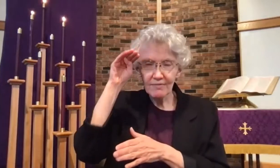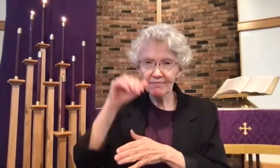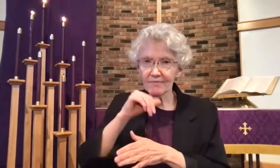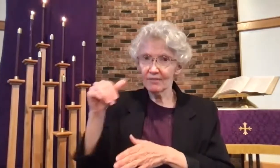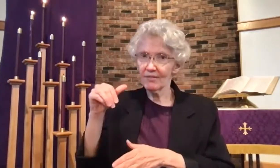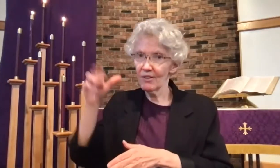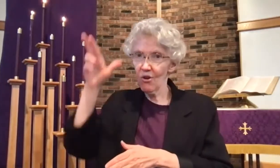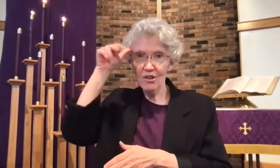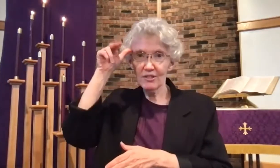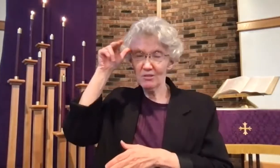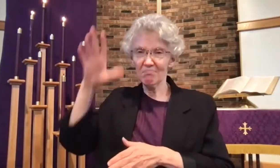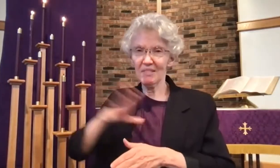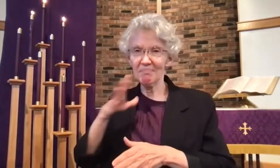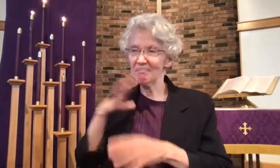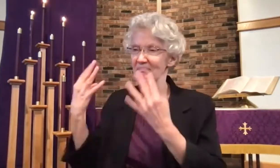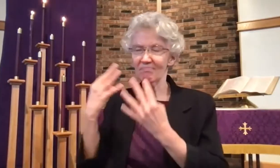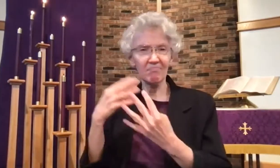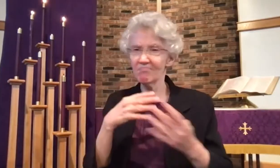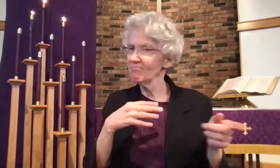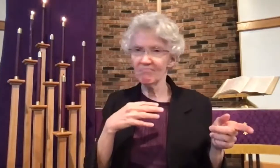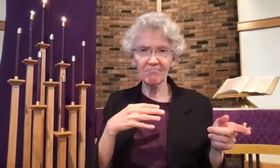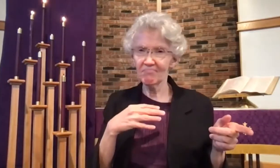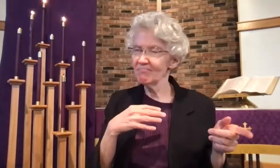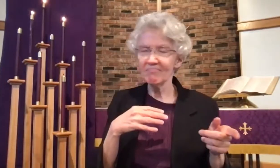Jesus willingly rode on a donkey,